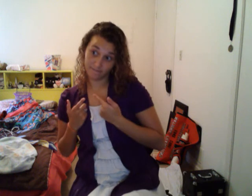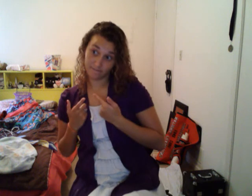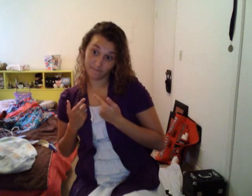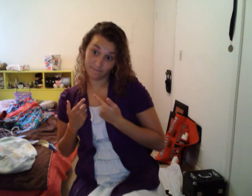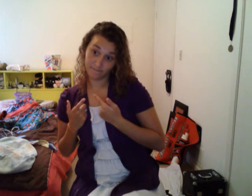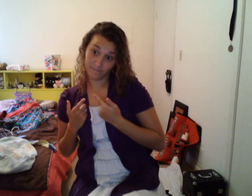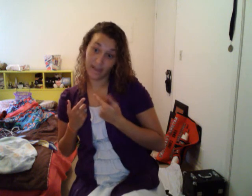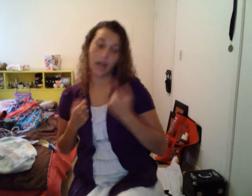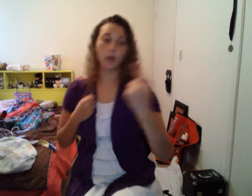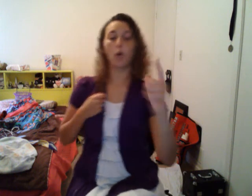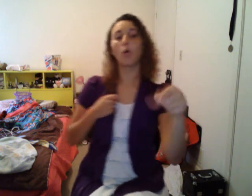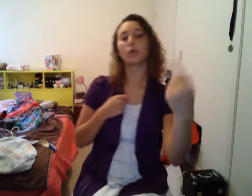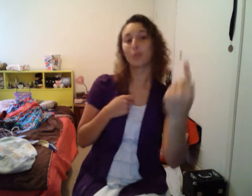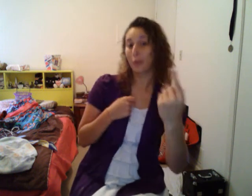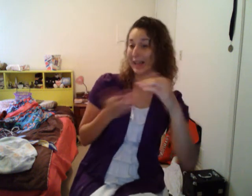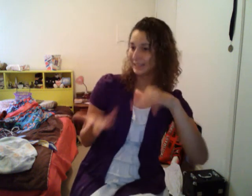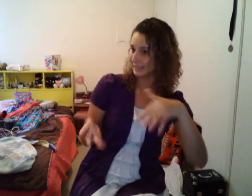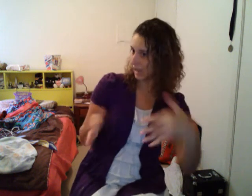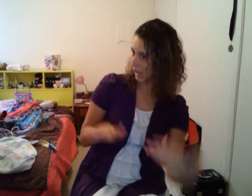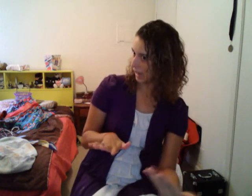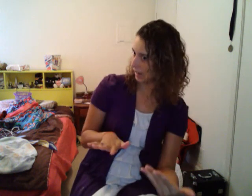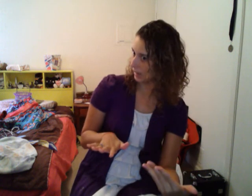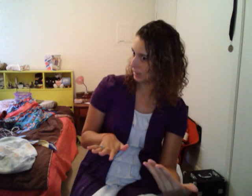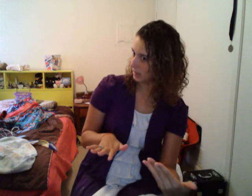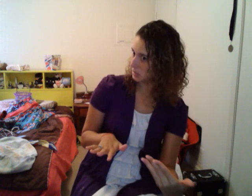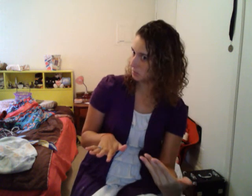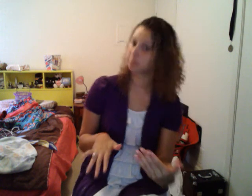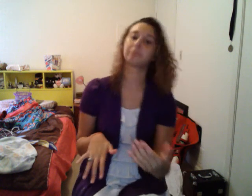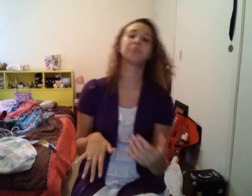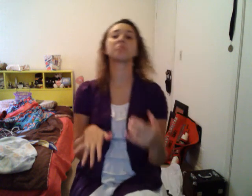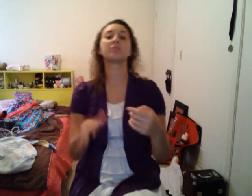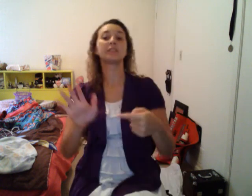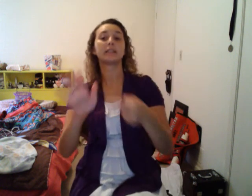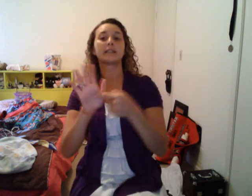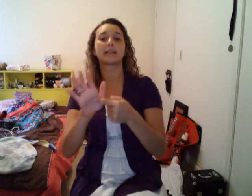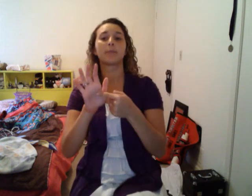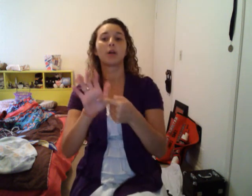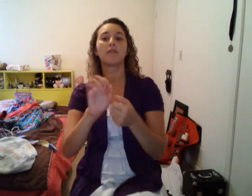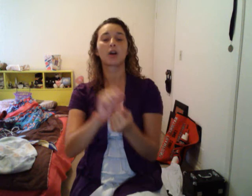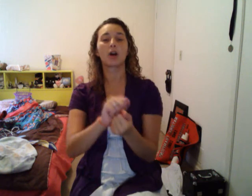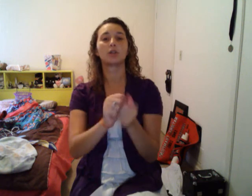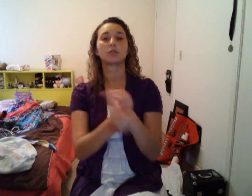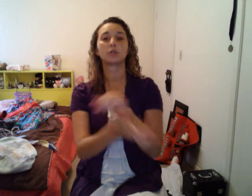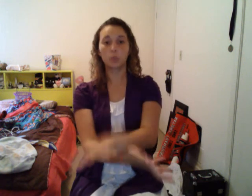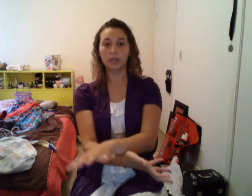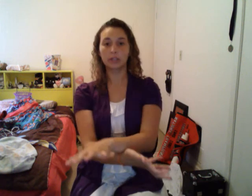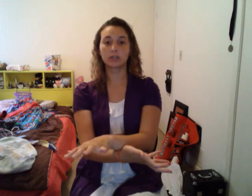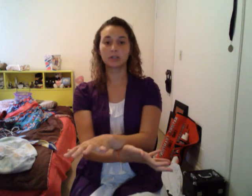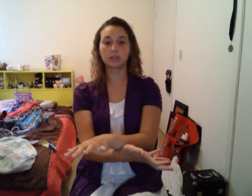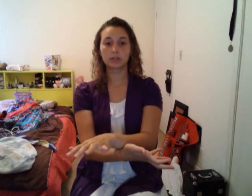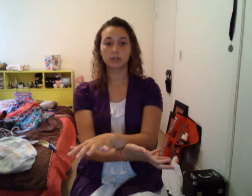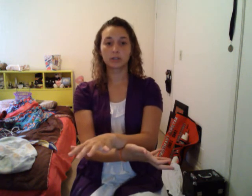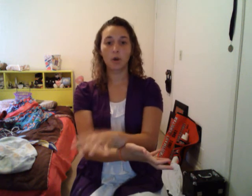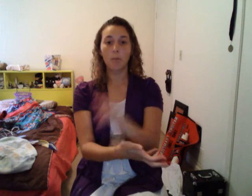die. That's an example of consequentialist moral reasoning.